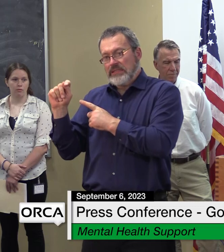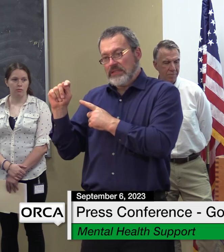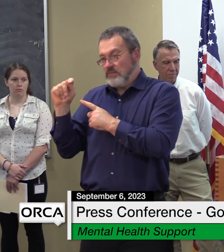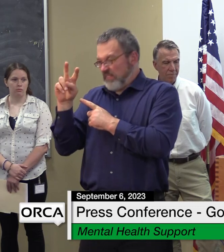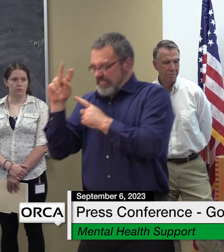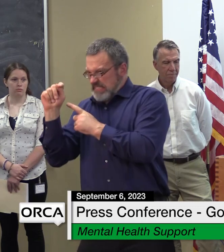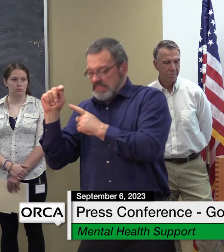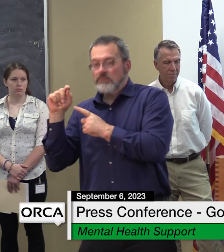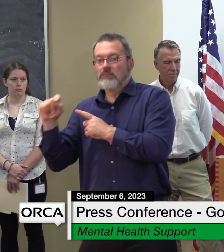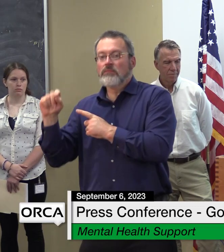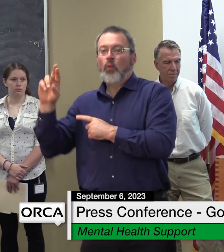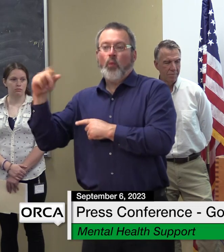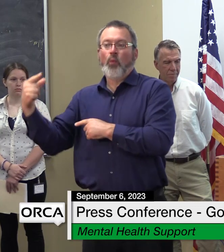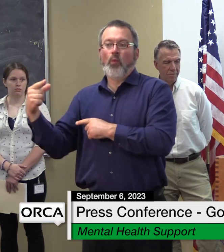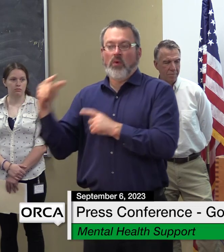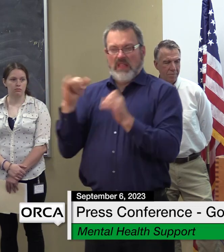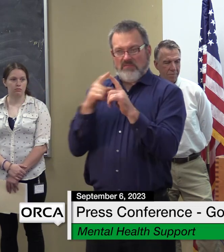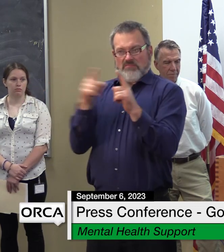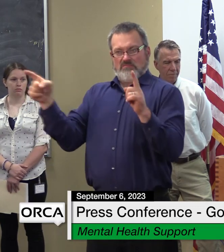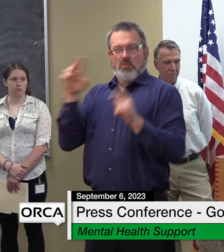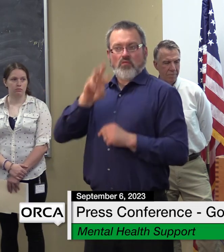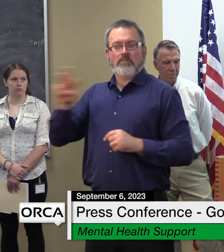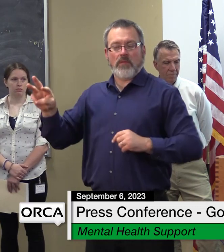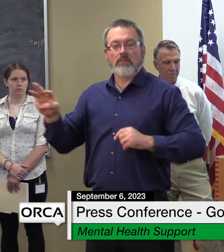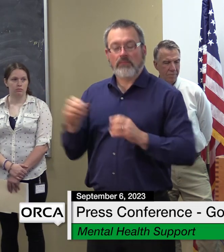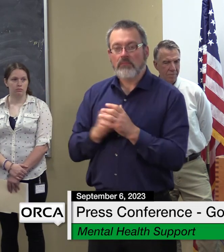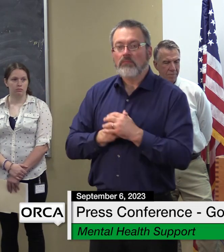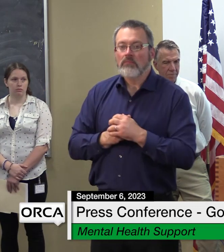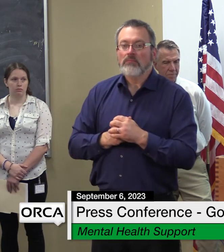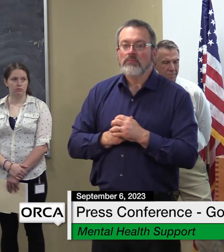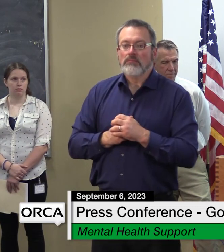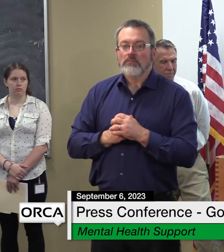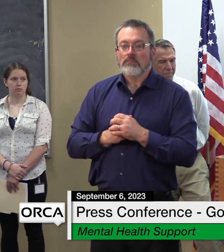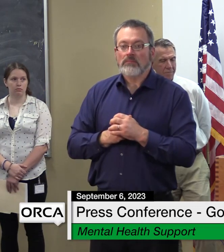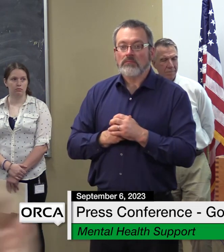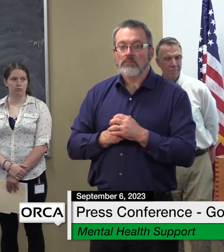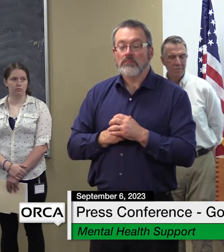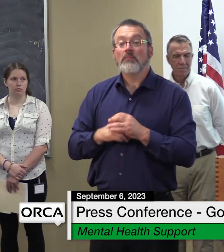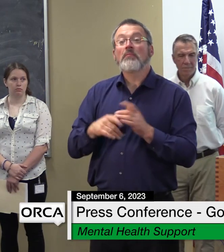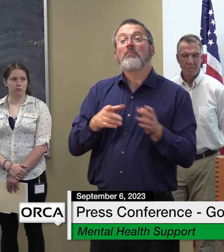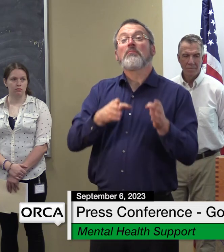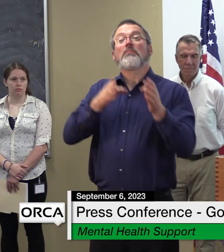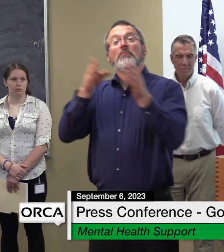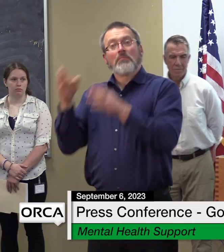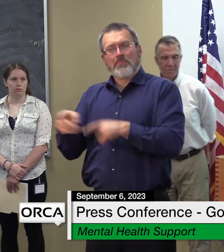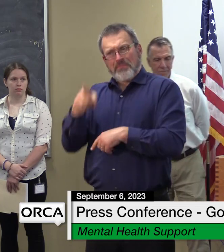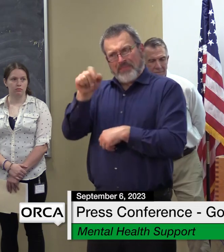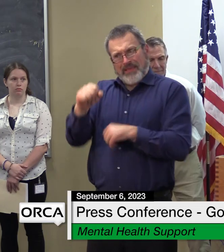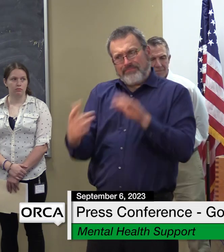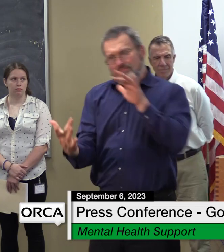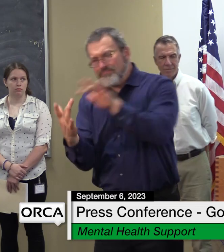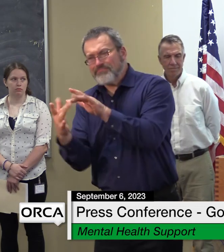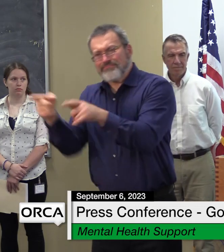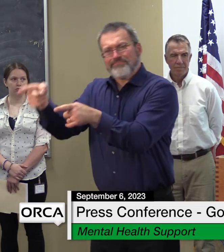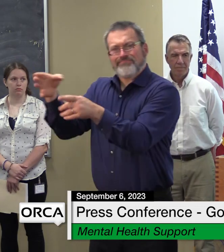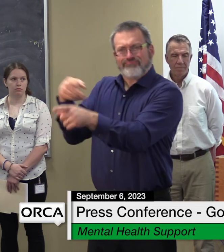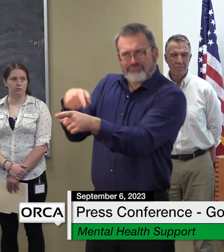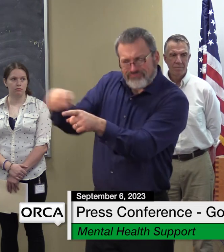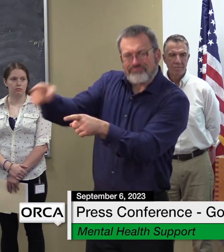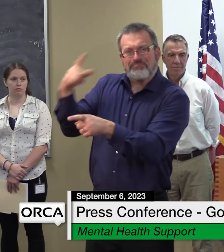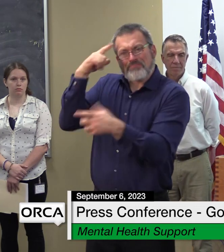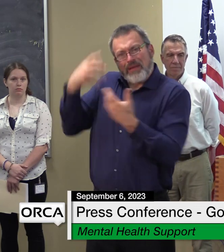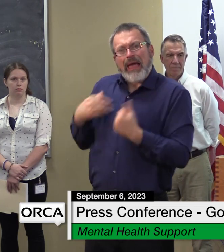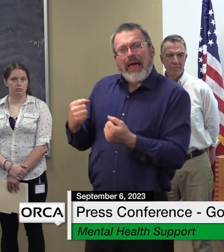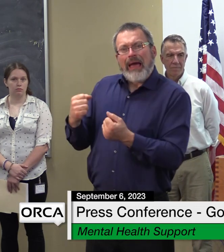prevention education and support. You can also speak to someone with lived experience who may be familiar with the challenges you're